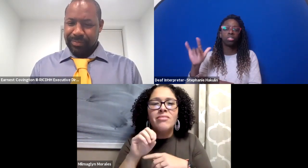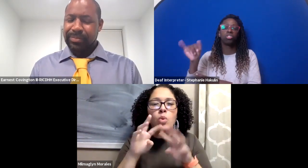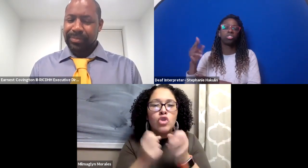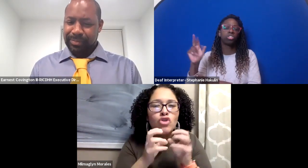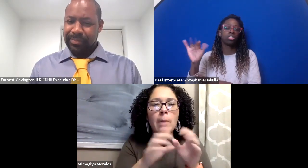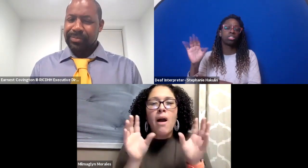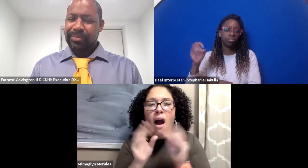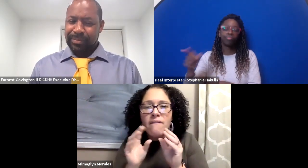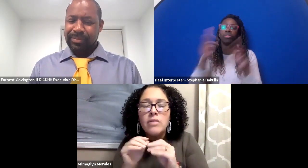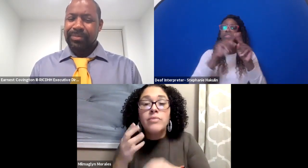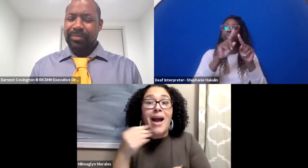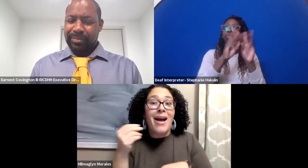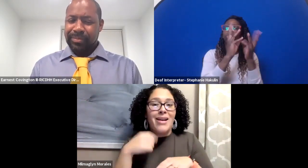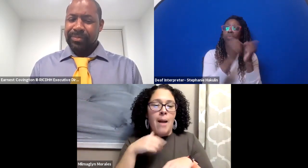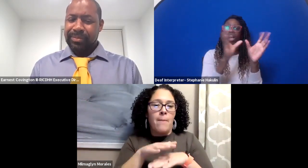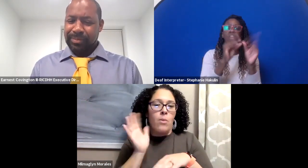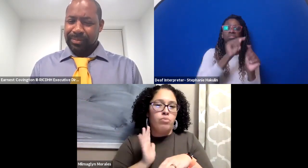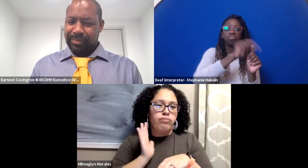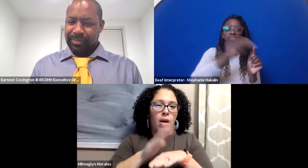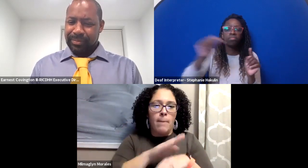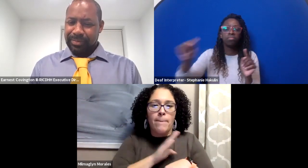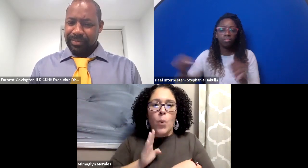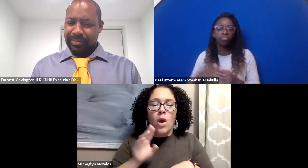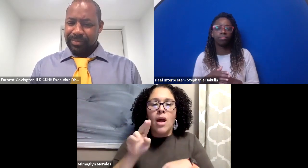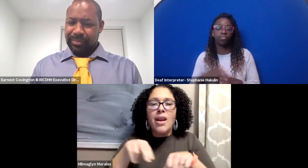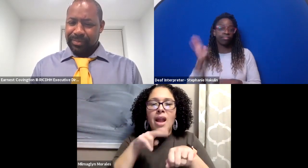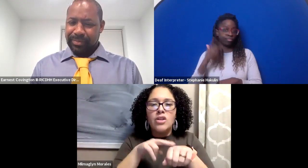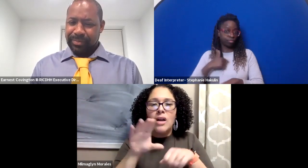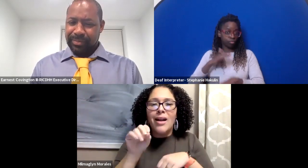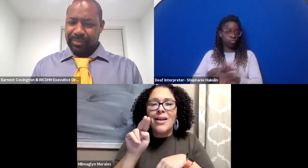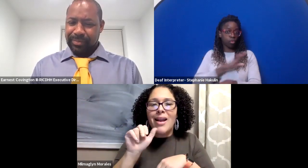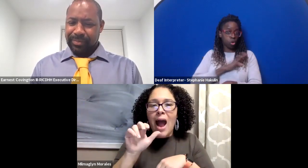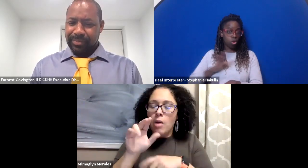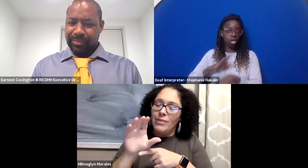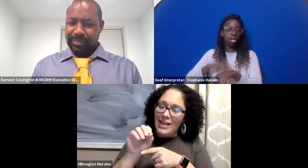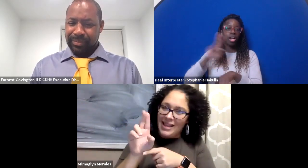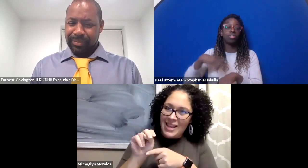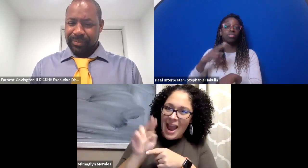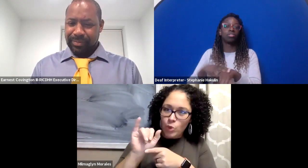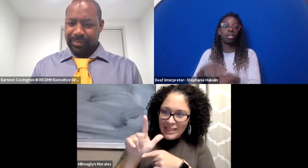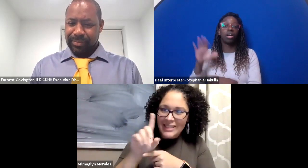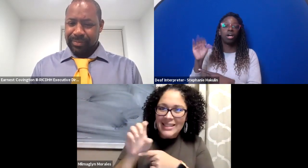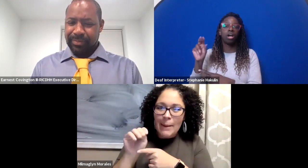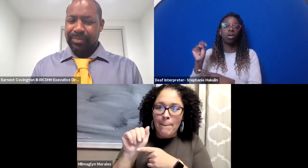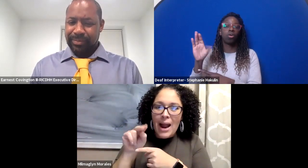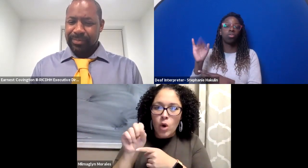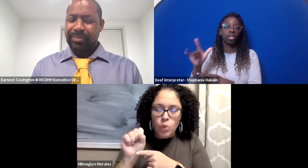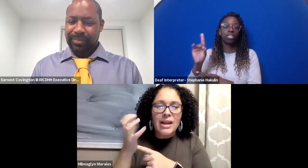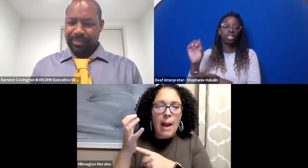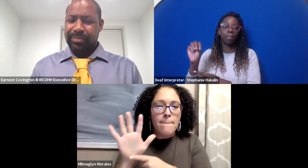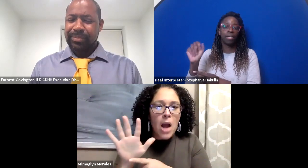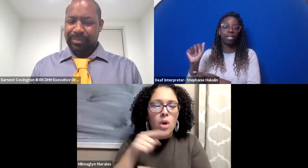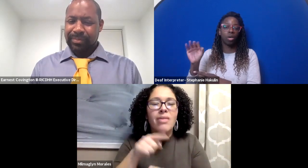I would always be involved in racial justice workshops and conferences. And I also was on the board of the National